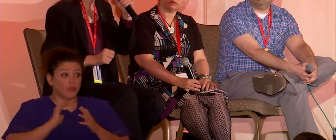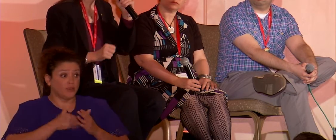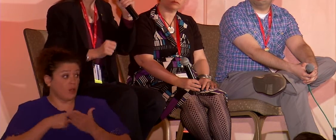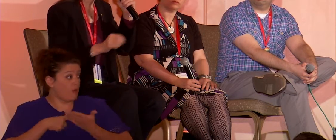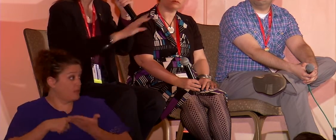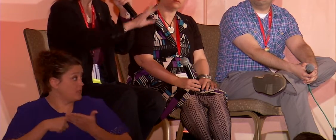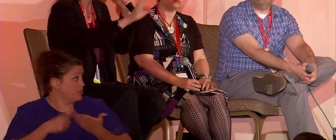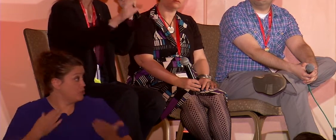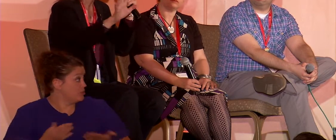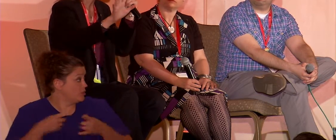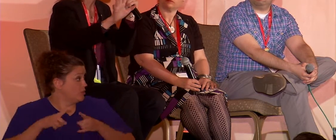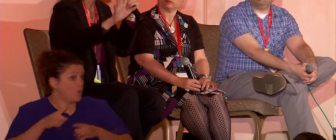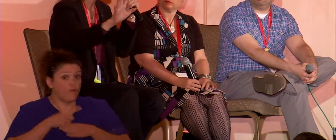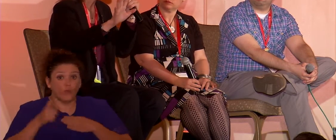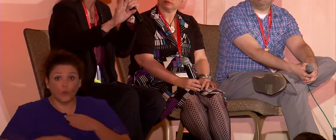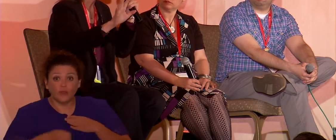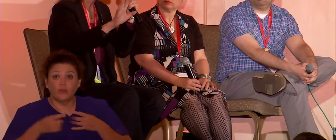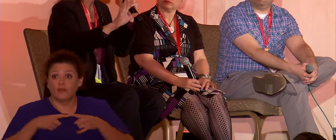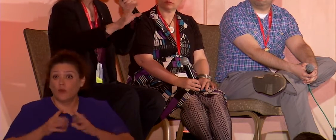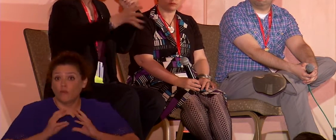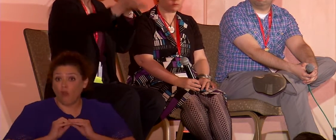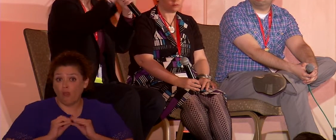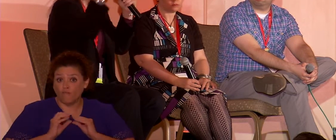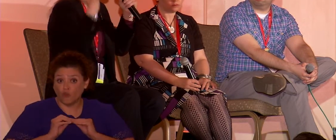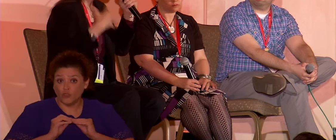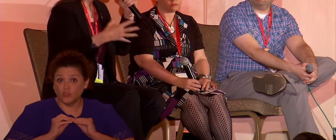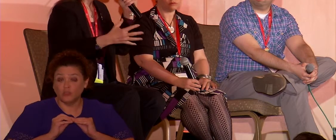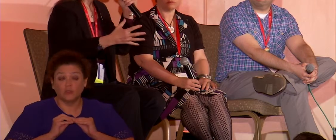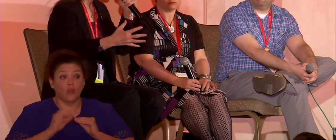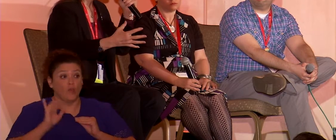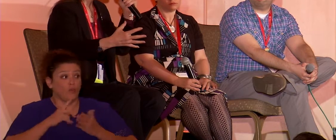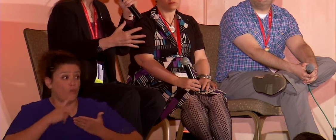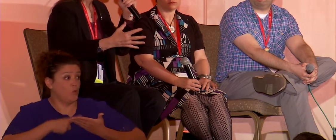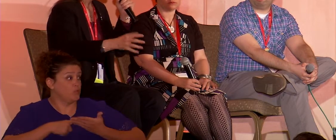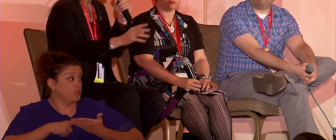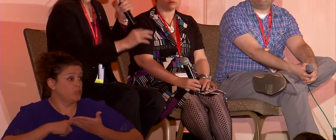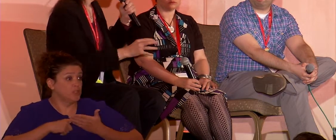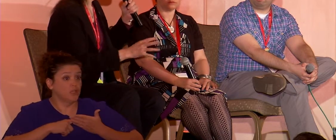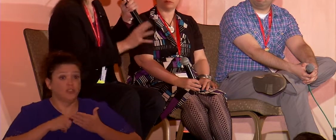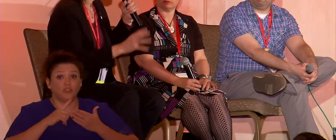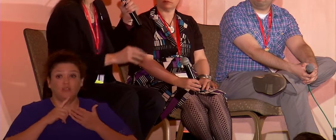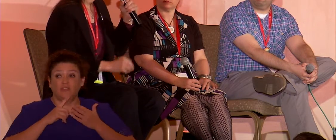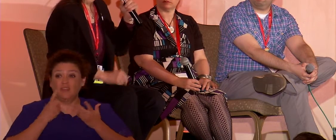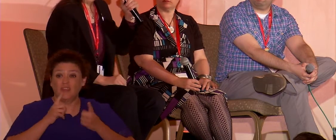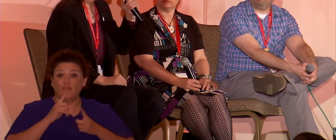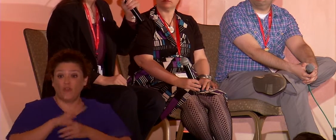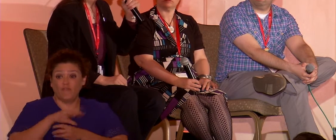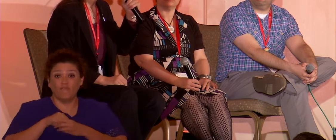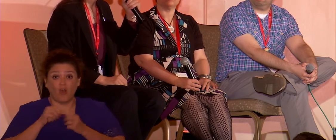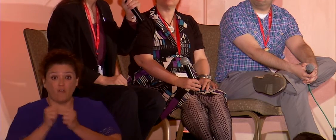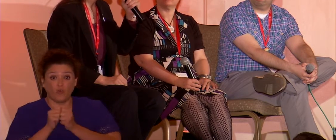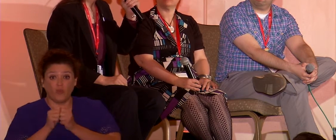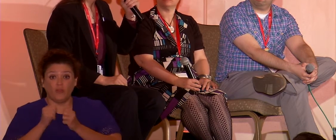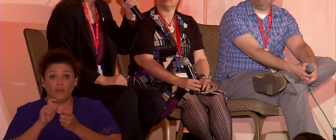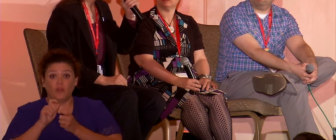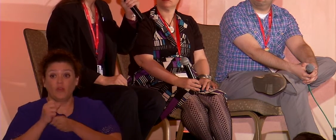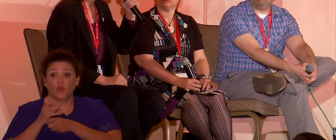all weekend, I mean, all during the conference, permeate creating change, 25% of the folks were